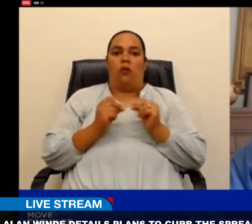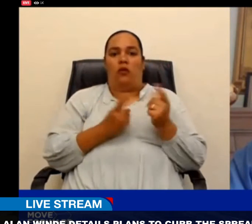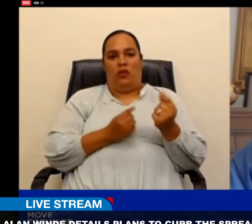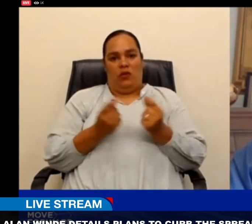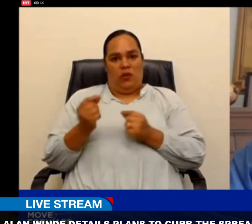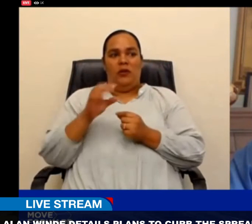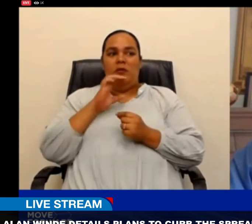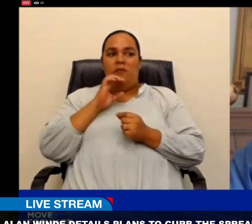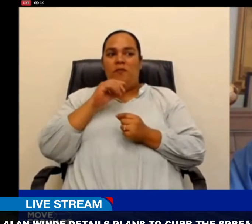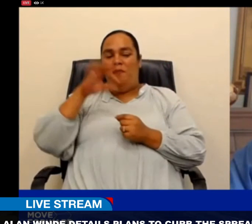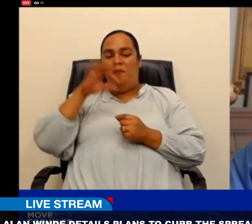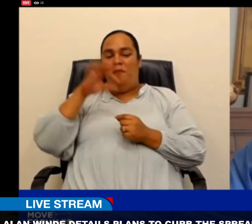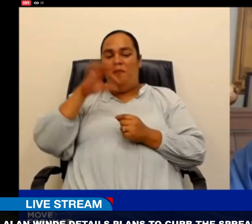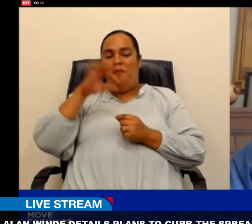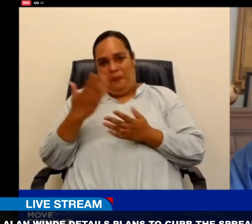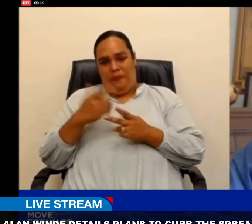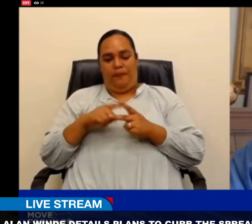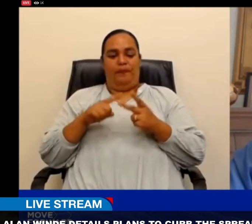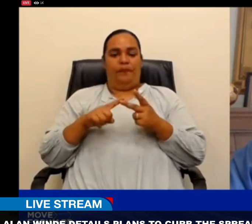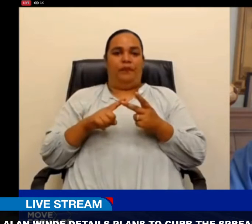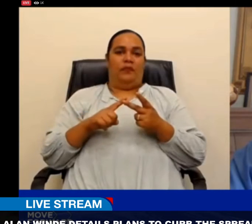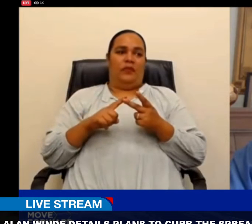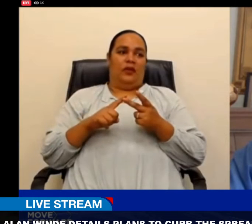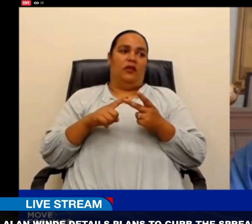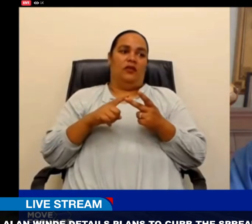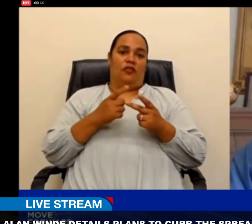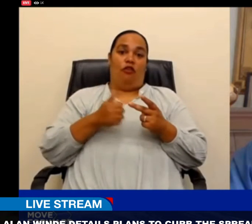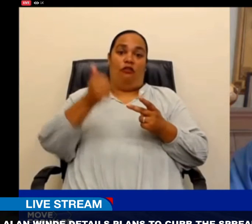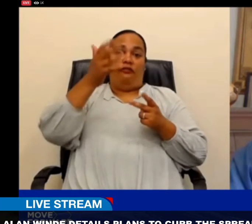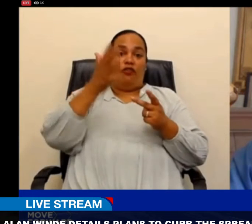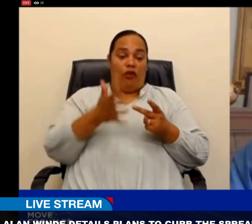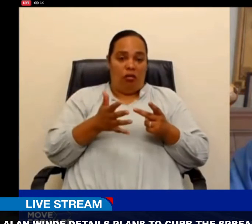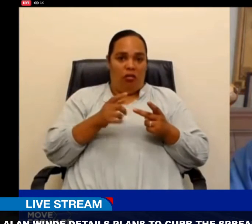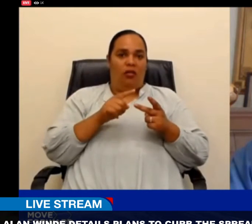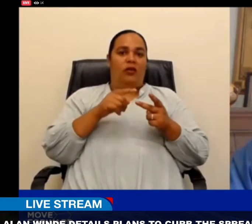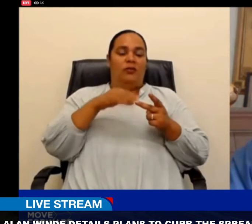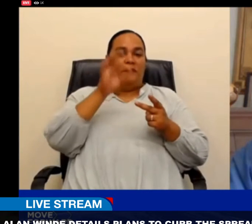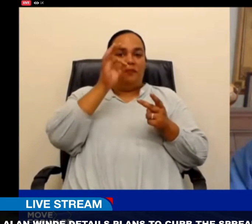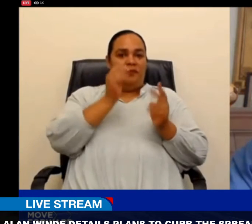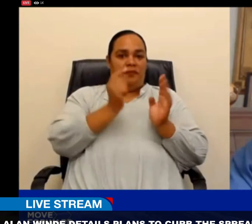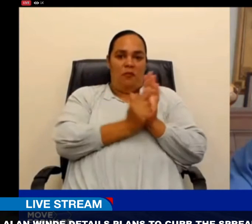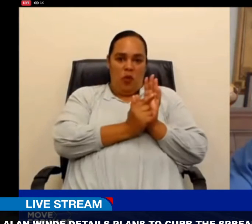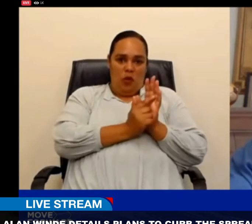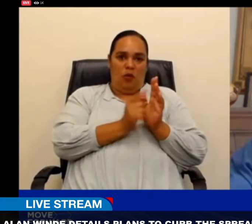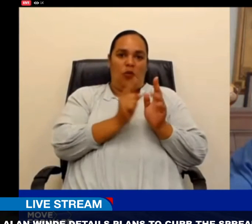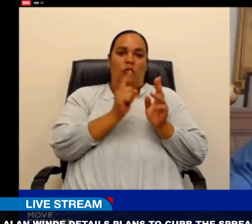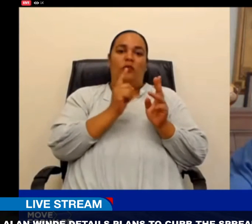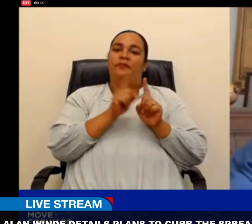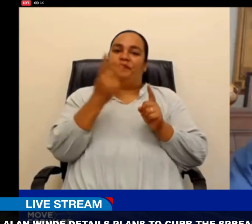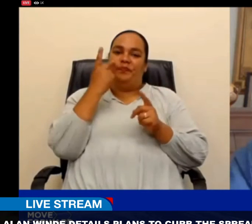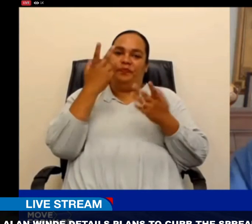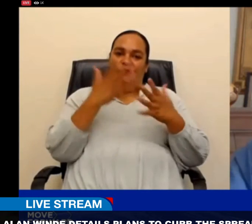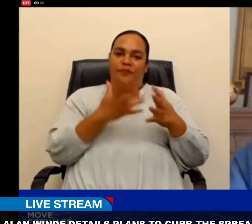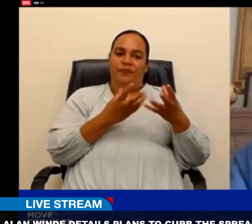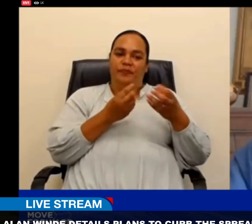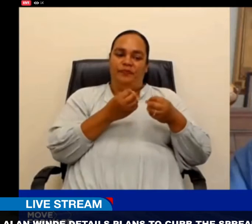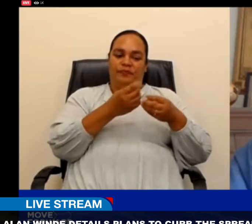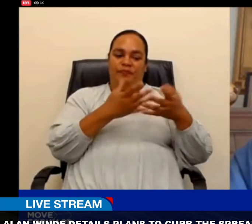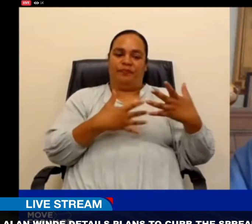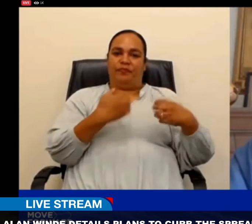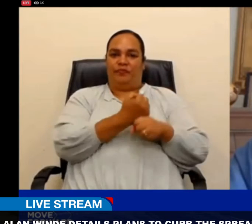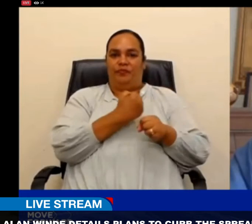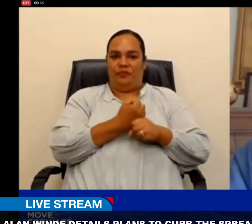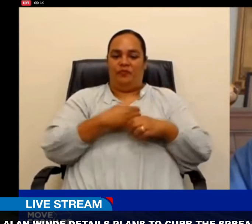African Police Service. It is our law enforcement officials, and you would have seen already a number of operations